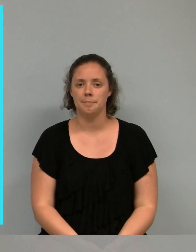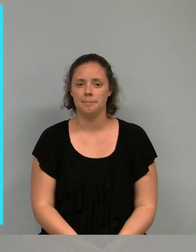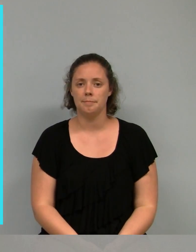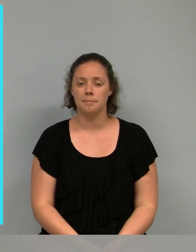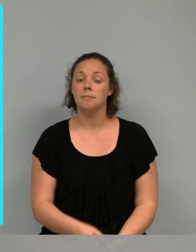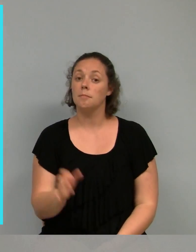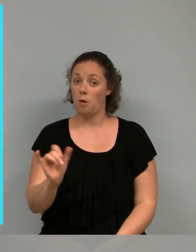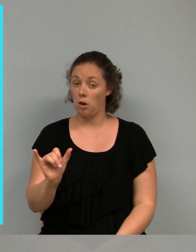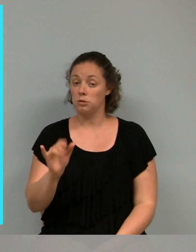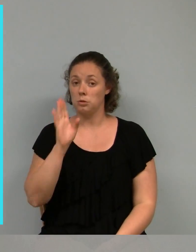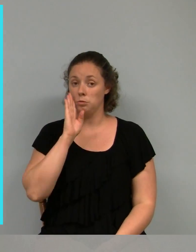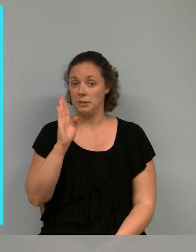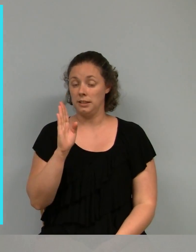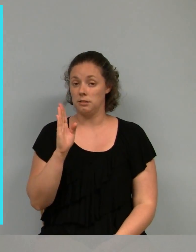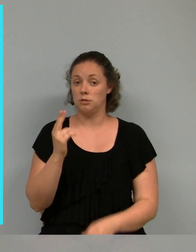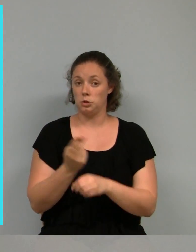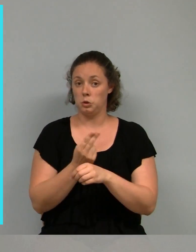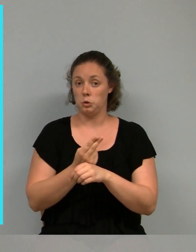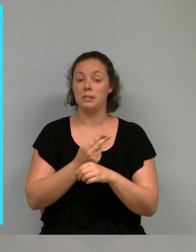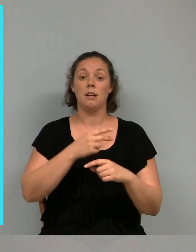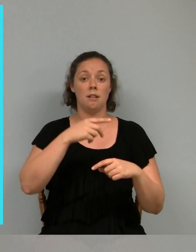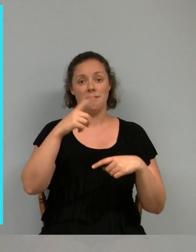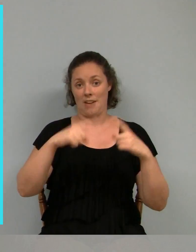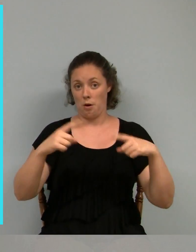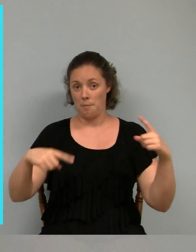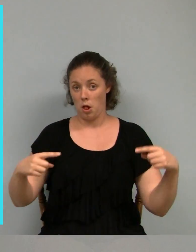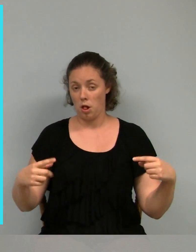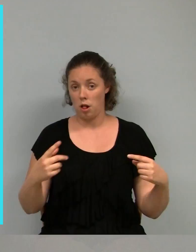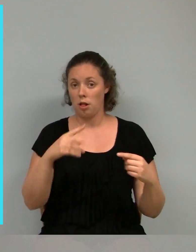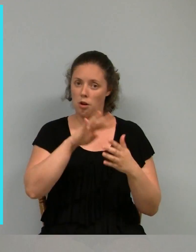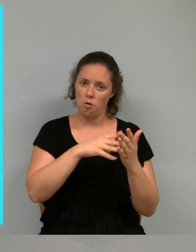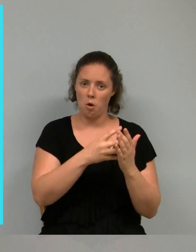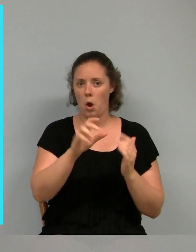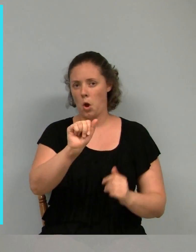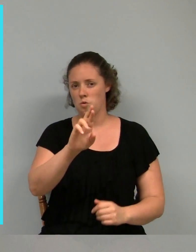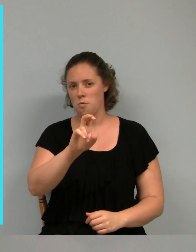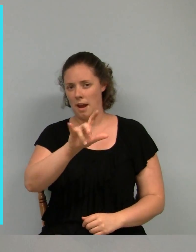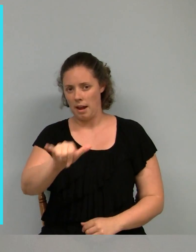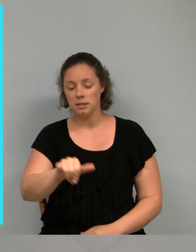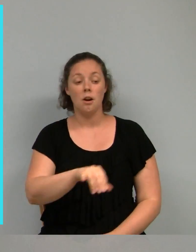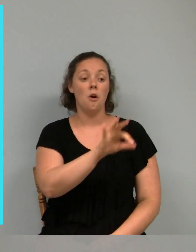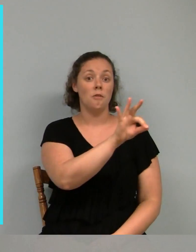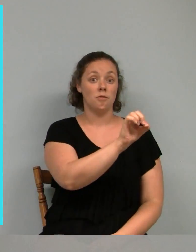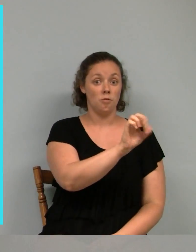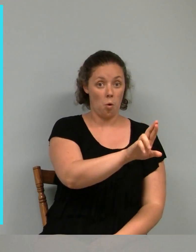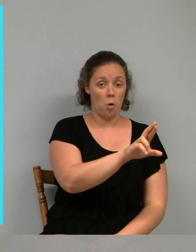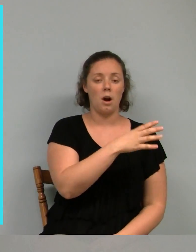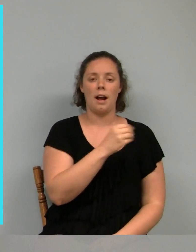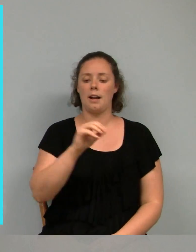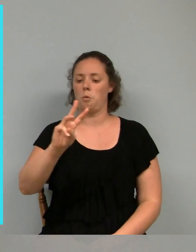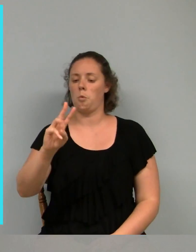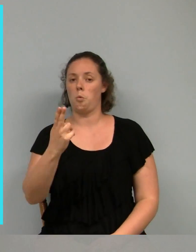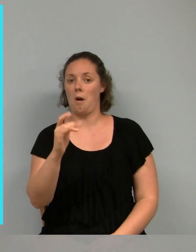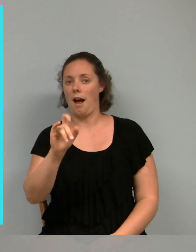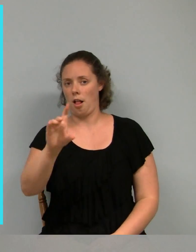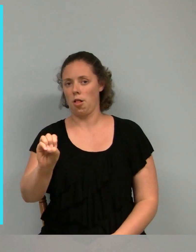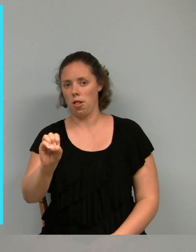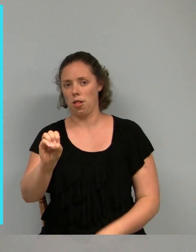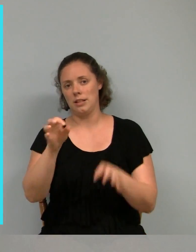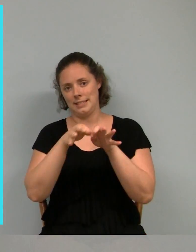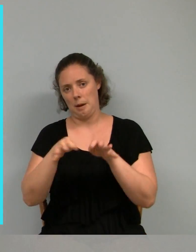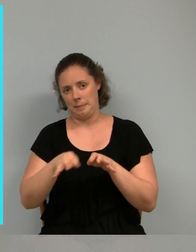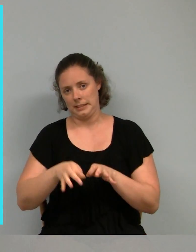We will also be using variable arrays, for, and while Python statements.